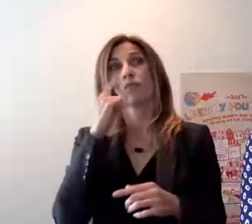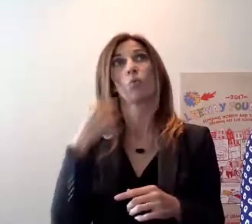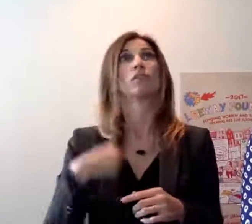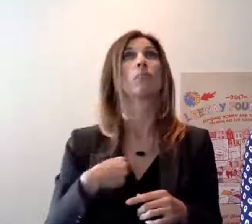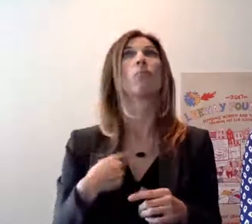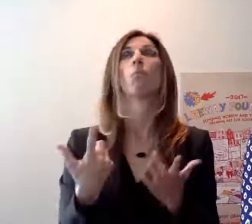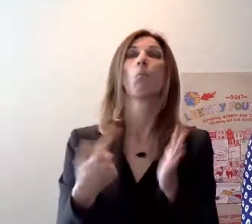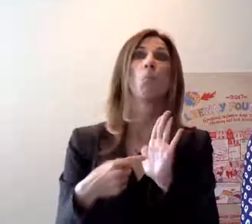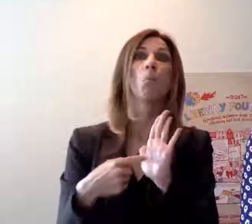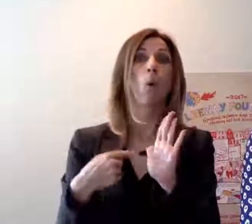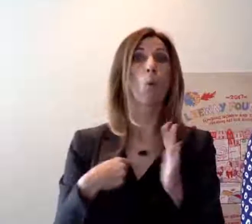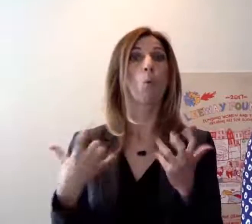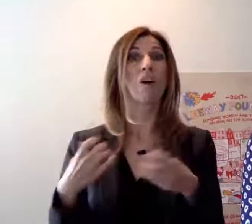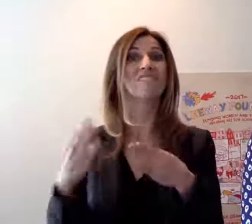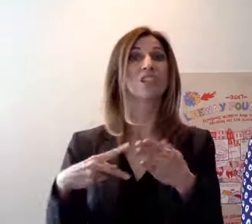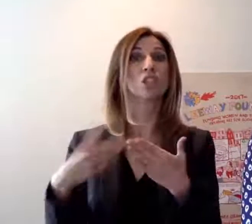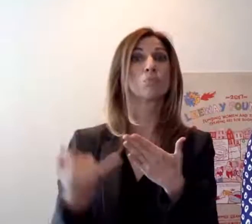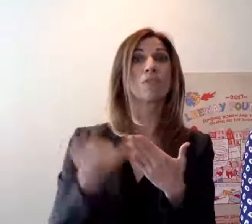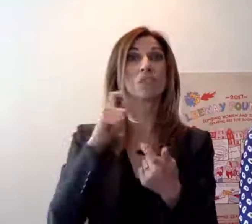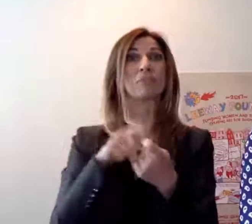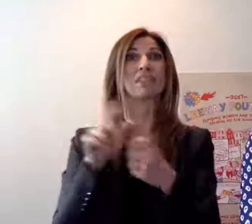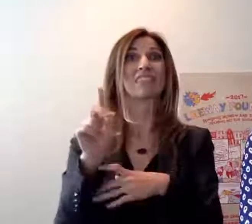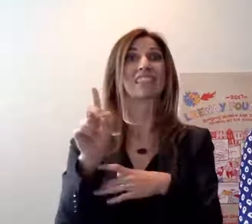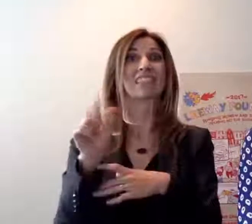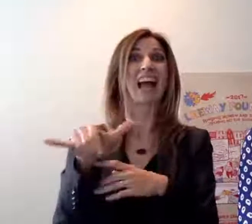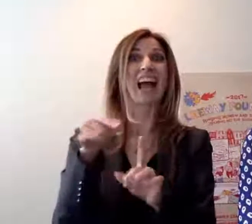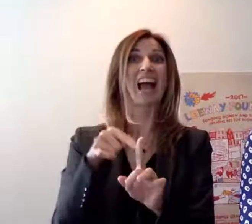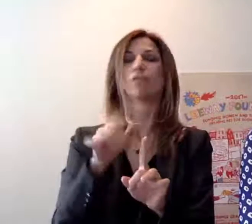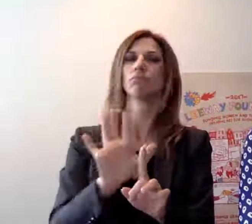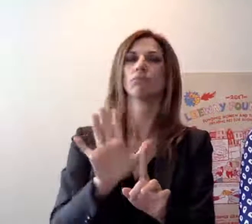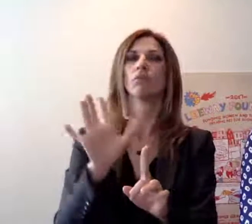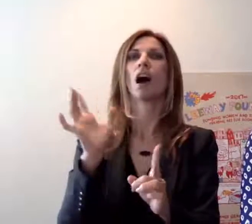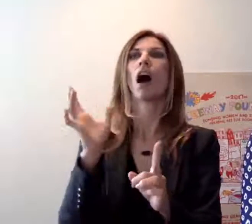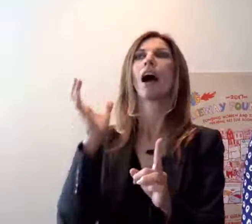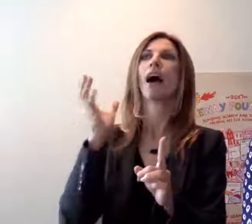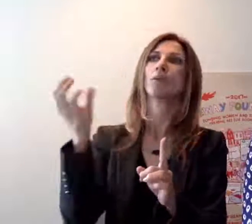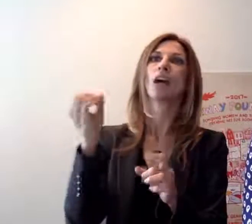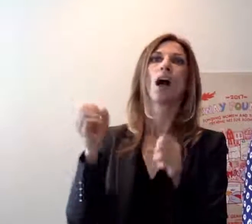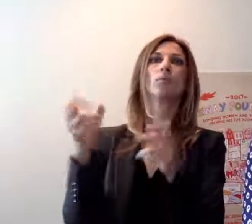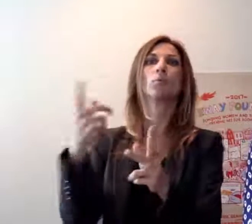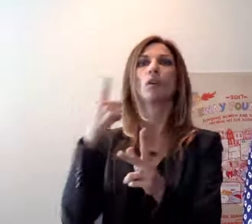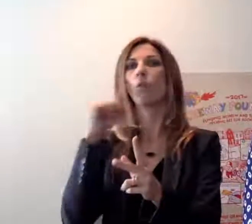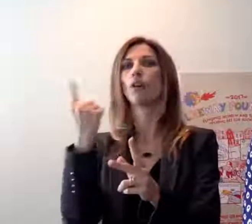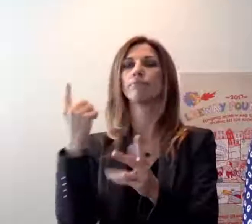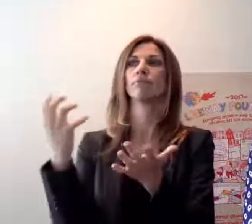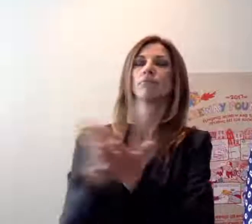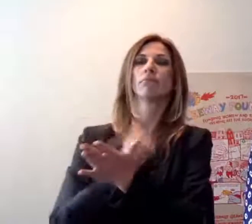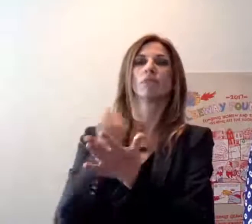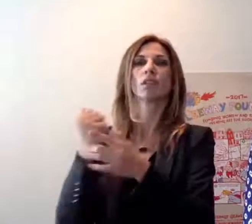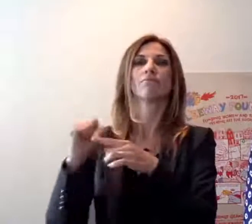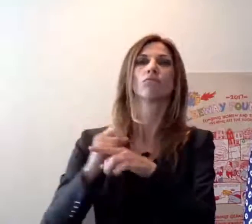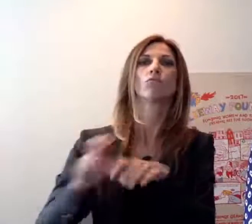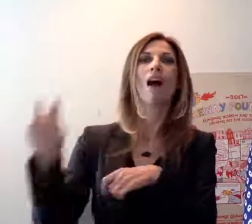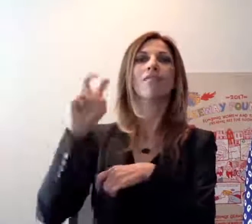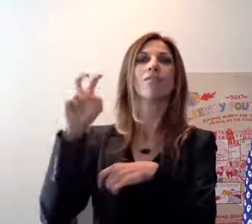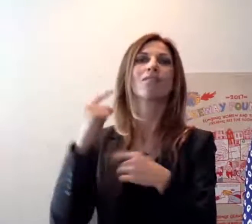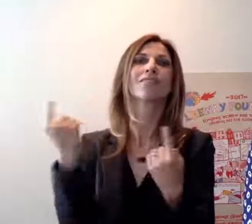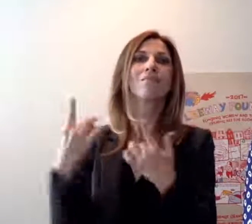want to complete this project by a particular date, but that you have a clear external opportunity, maybe for a residency or for